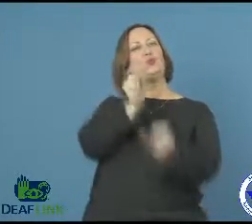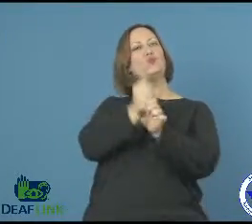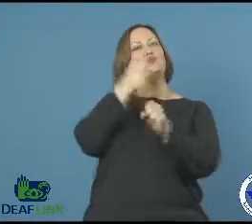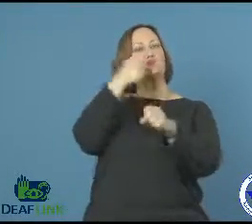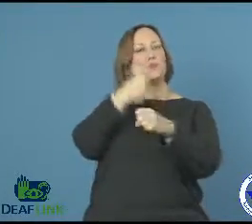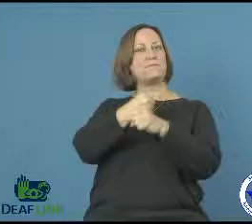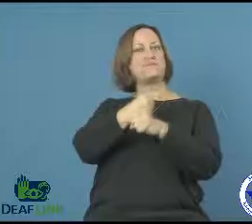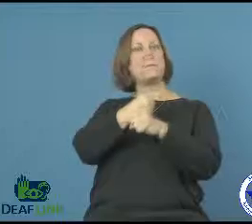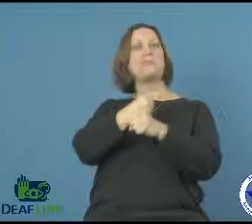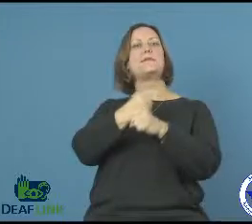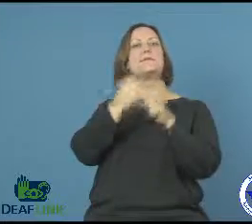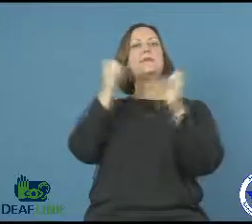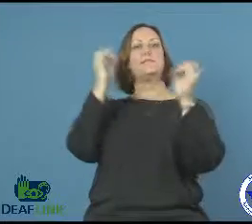Create an emergency plan.